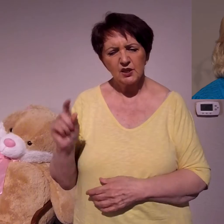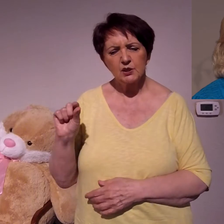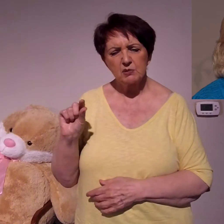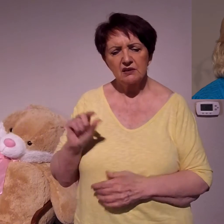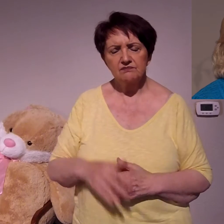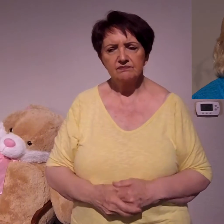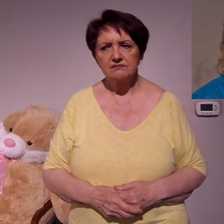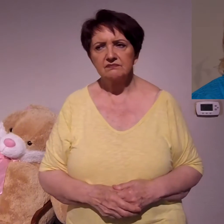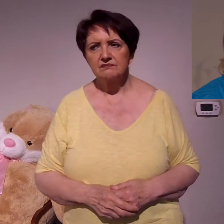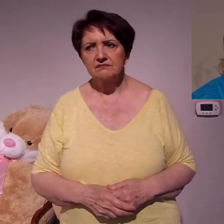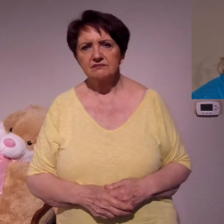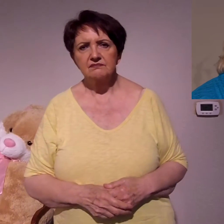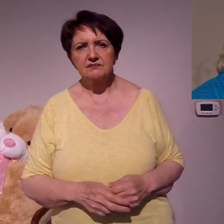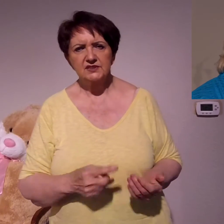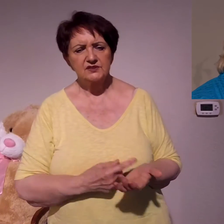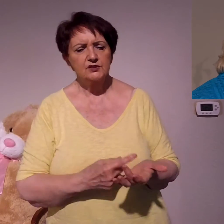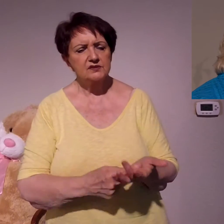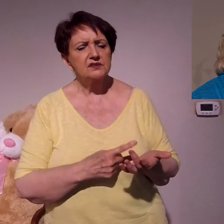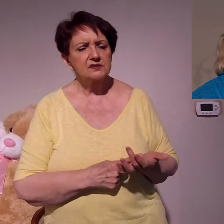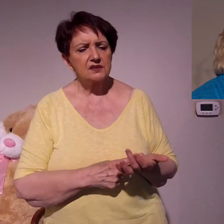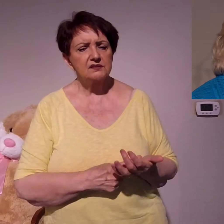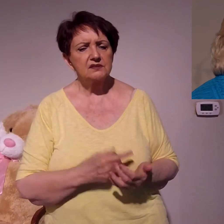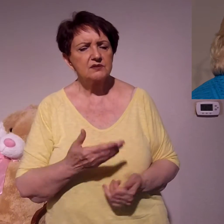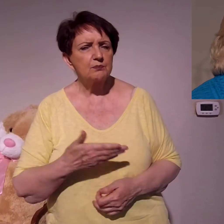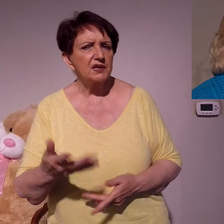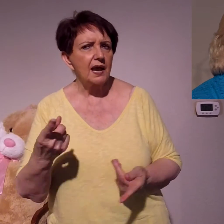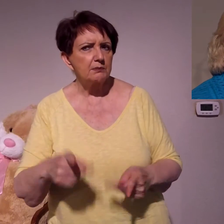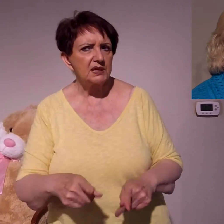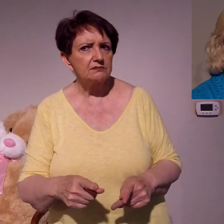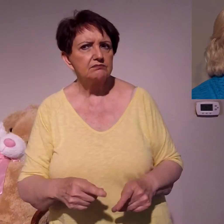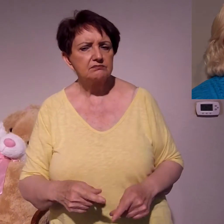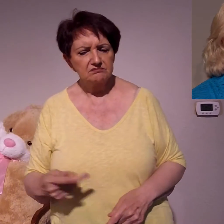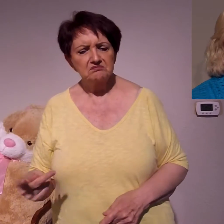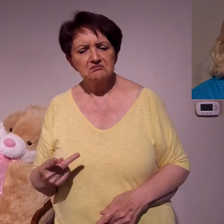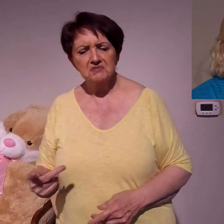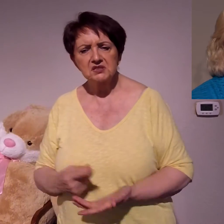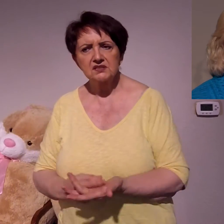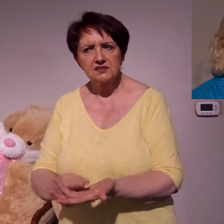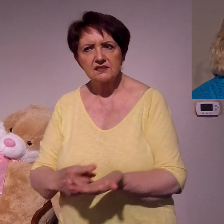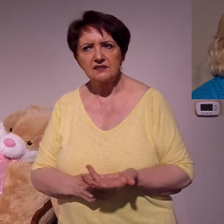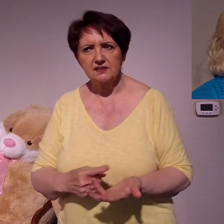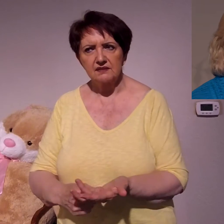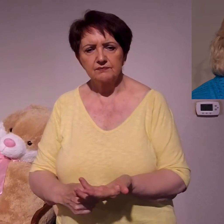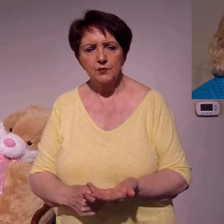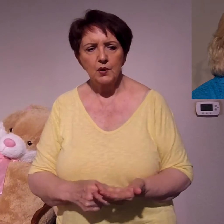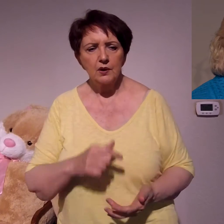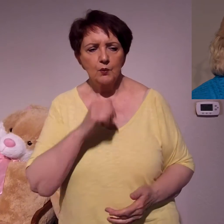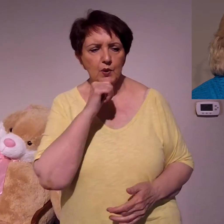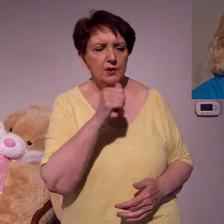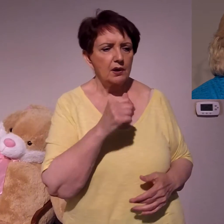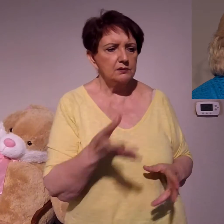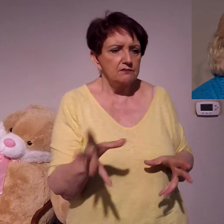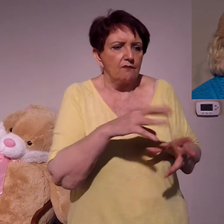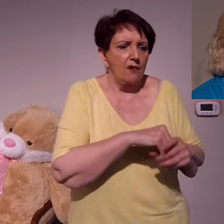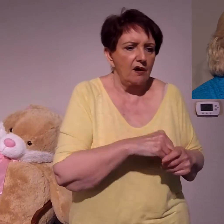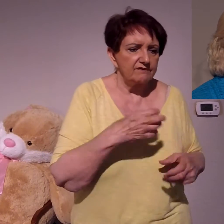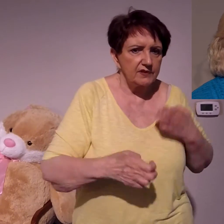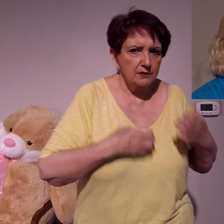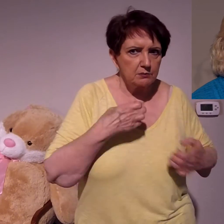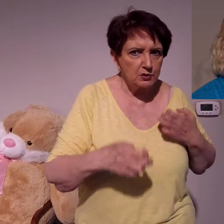we just, something happen, let's talk about it. Because we're no longer in the emotional response of it.